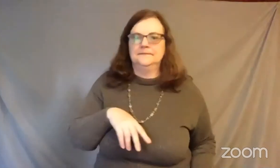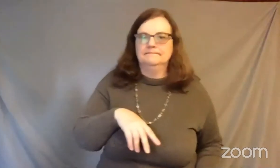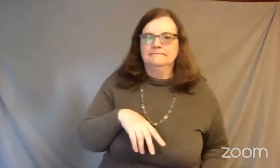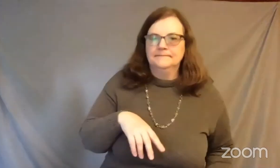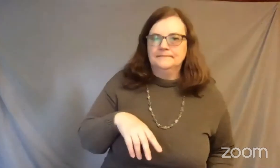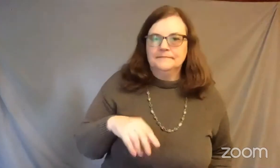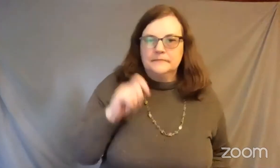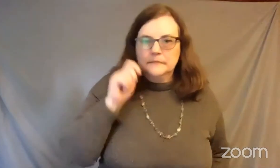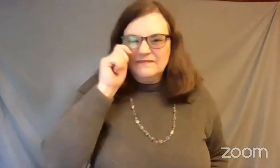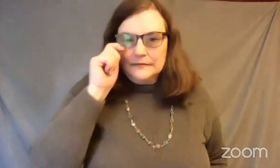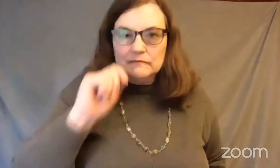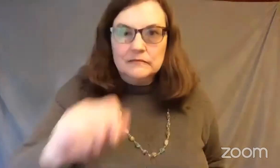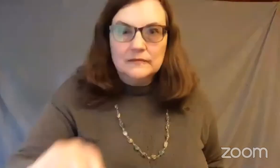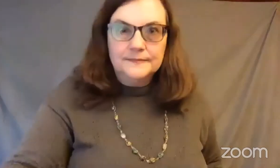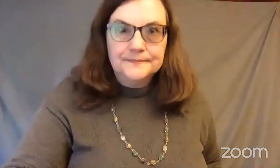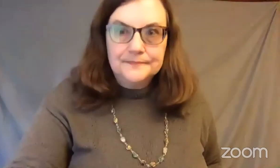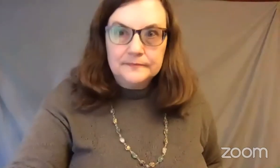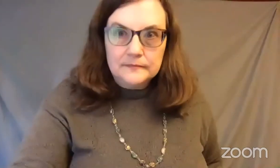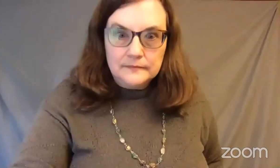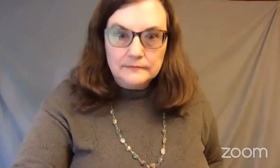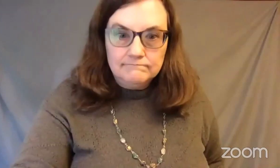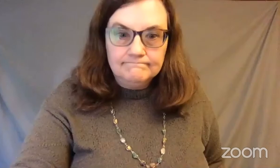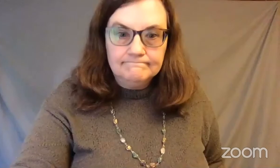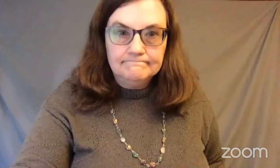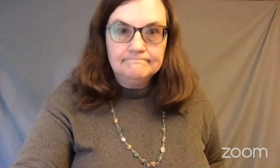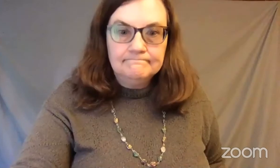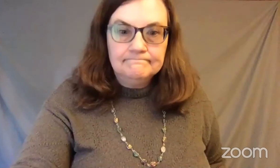Look to see in this depiction whether the colors are the same or different.